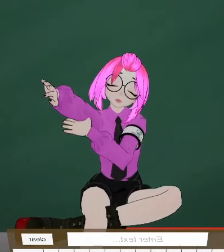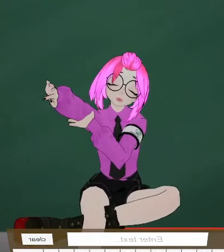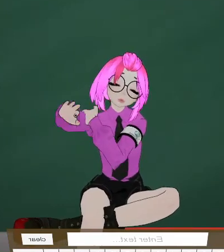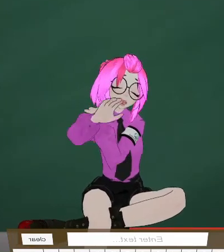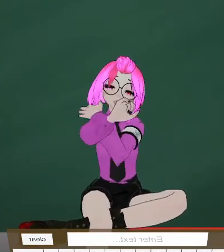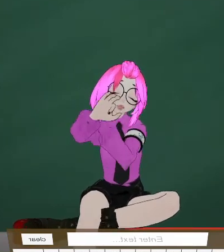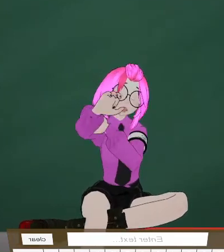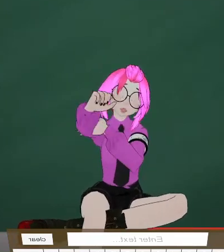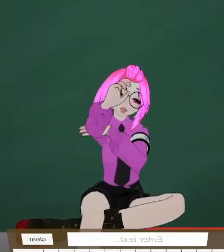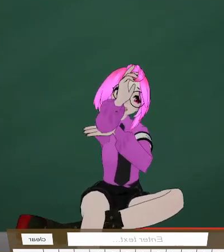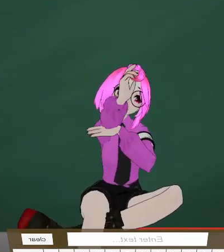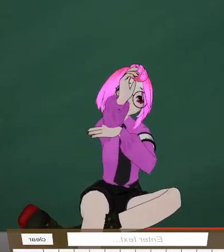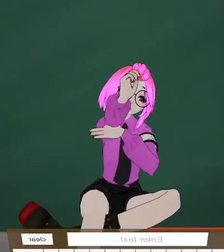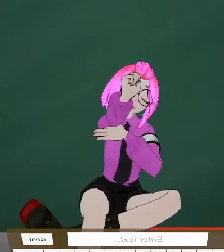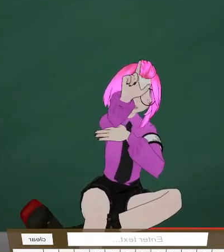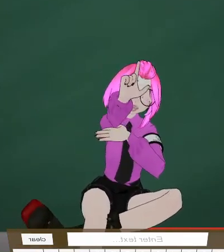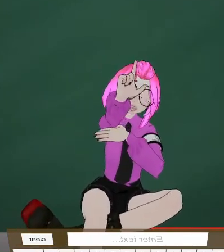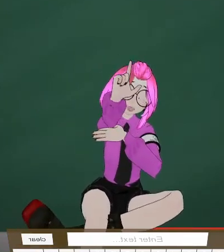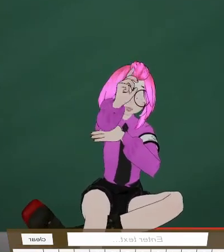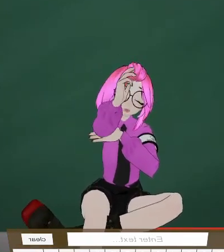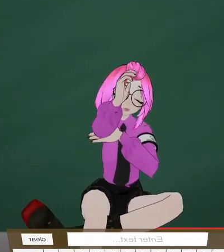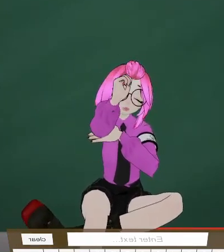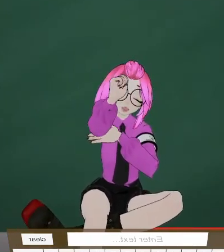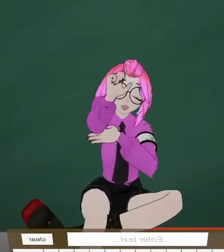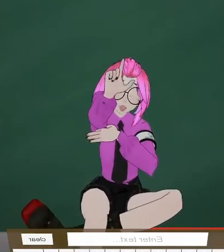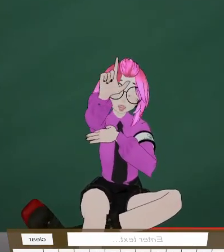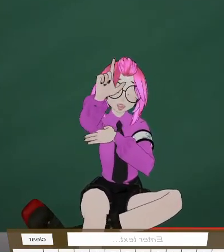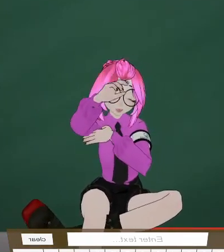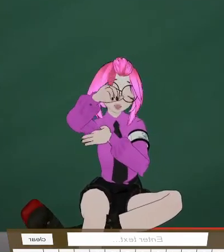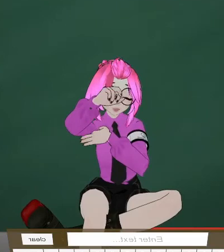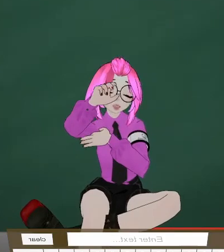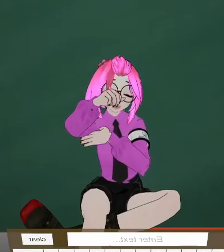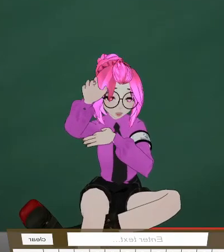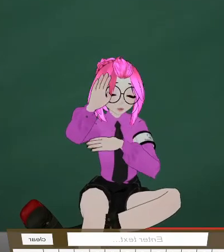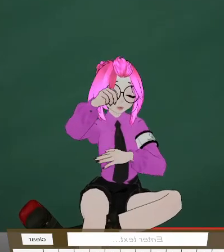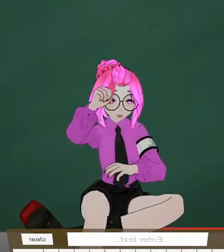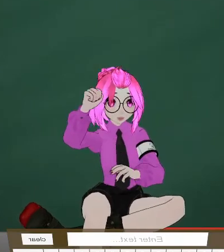coal you fingerspell coal coal c-o-a-l coal fingerspell yep